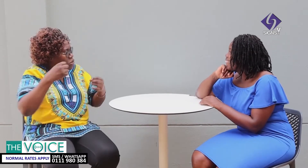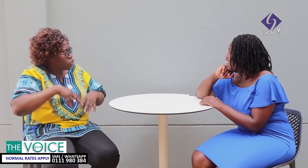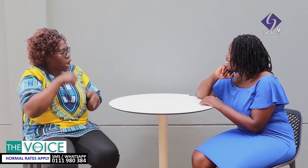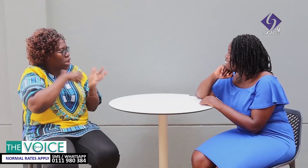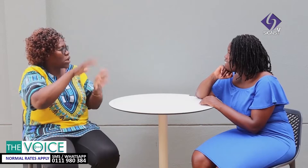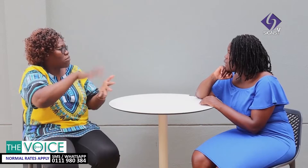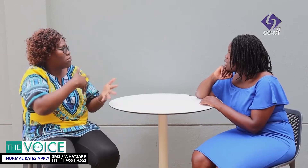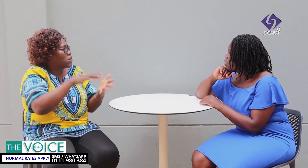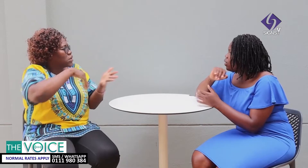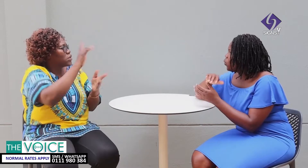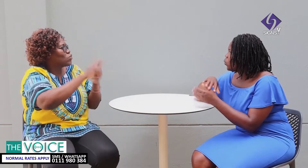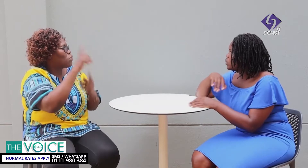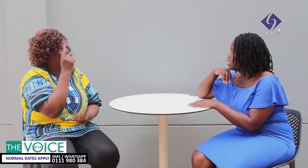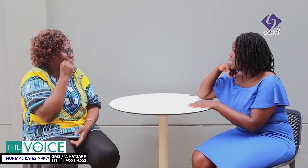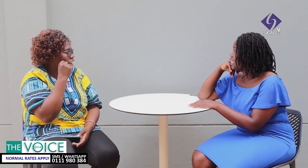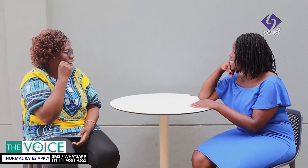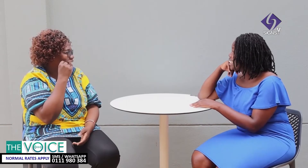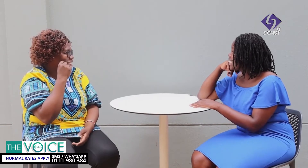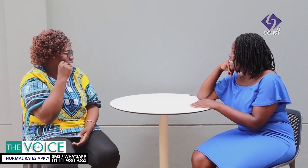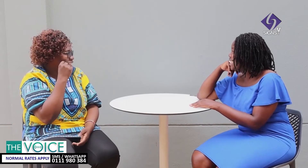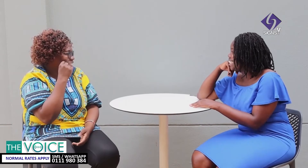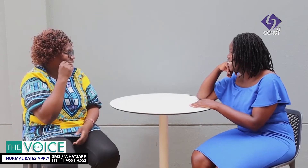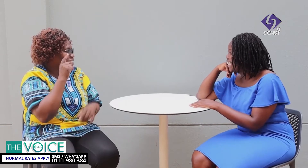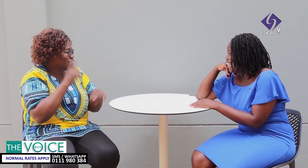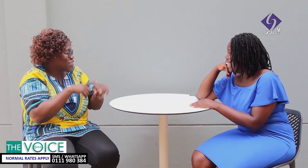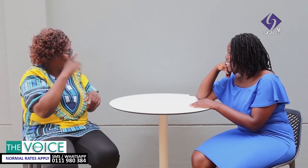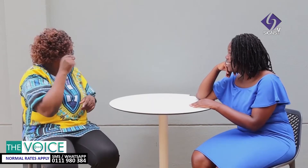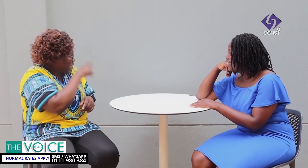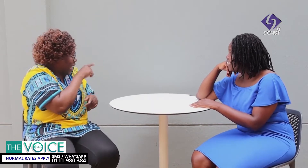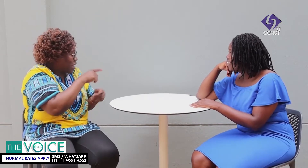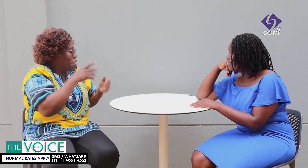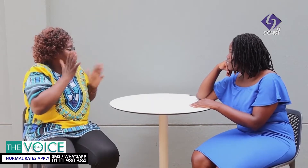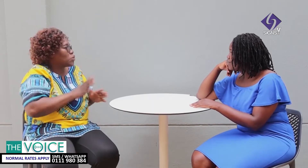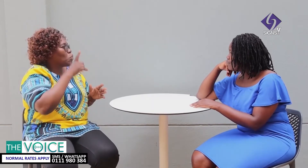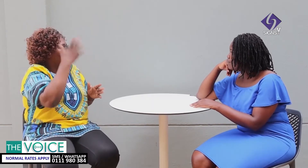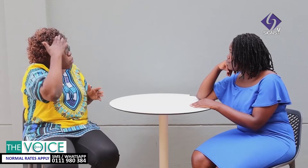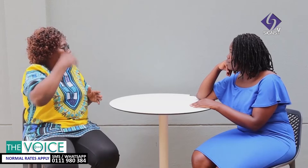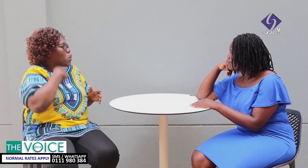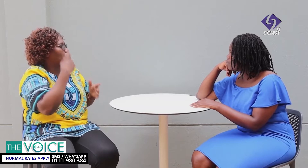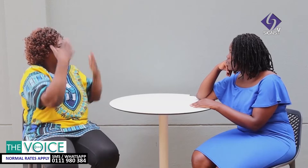at this time, I knew my uncle was really looking for me for around 3 months.